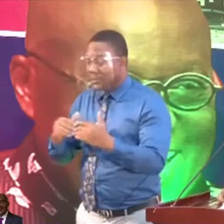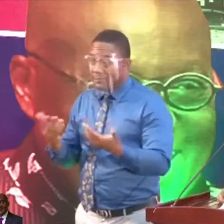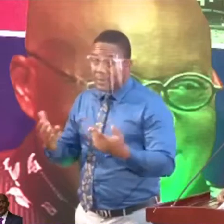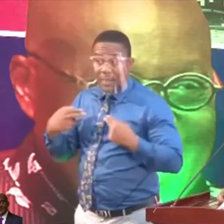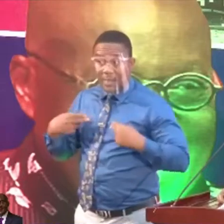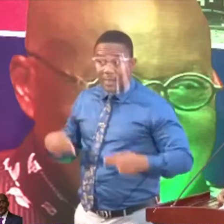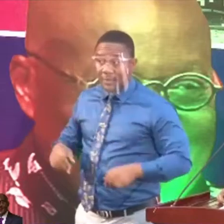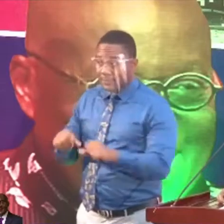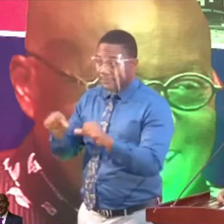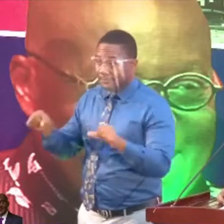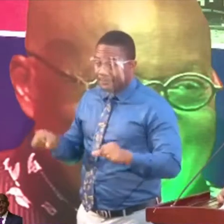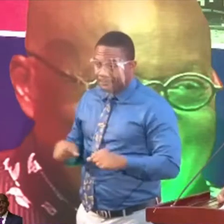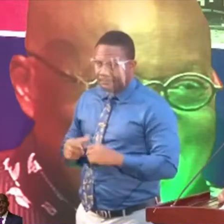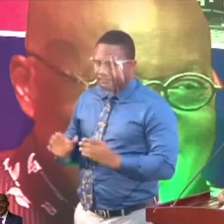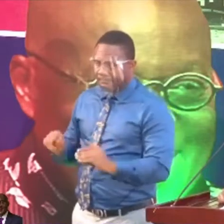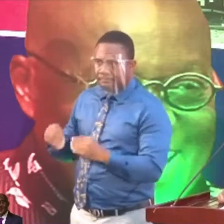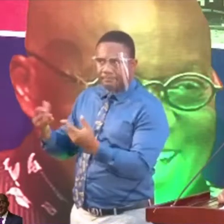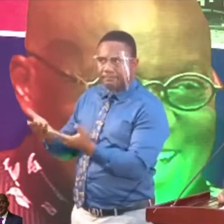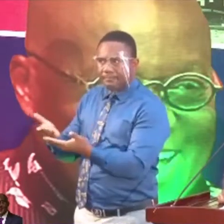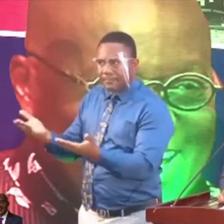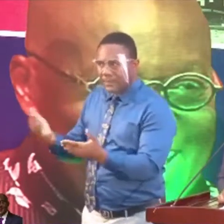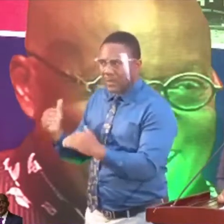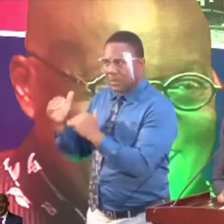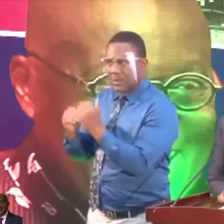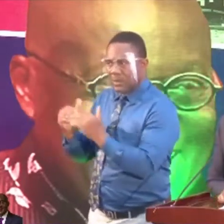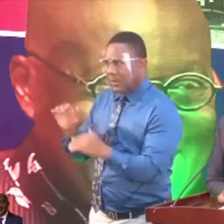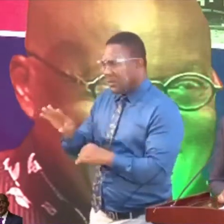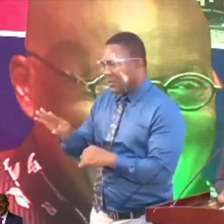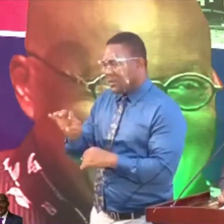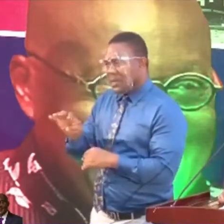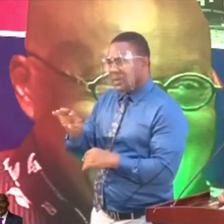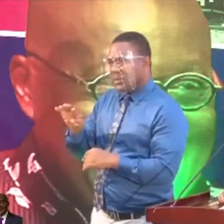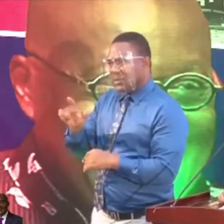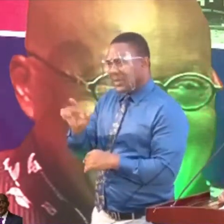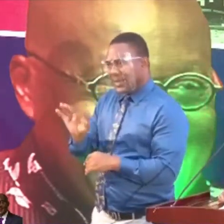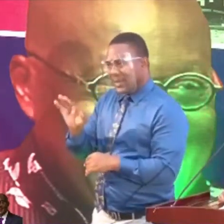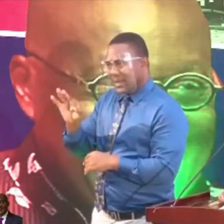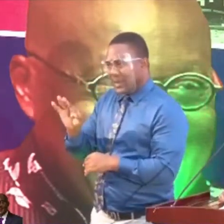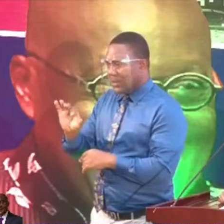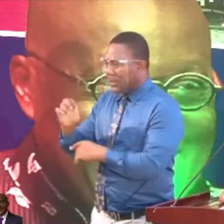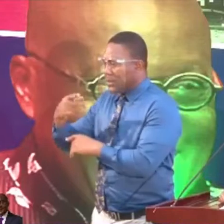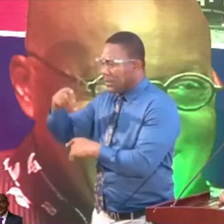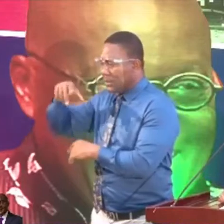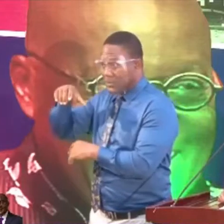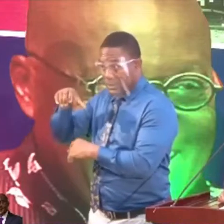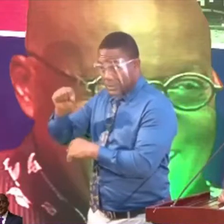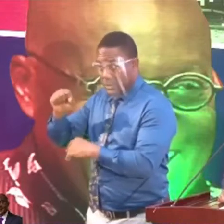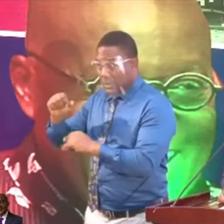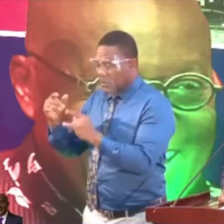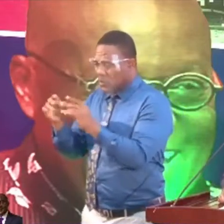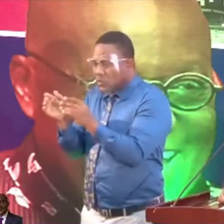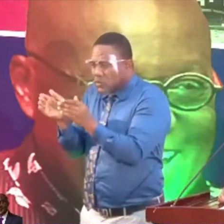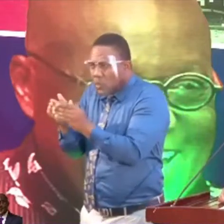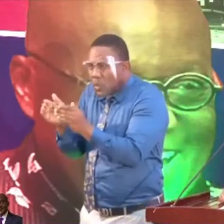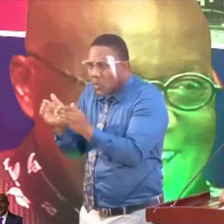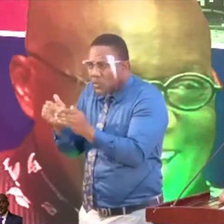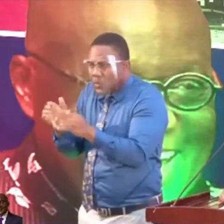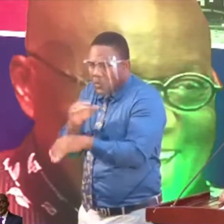awarded contracts for the construction of 429 CHIPS compounds in rural